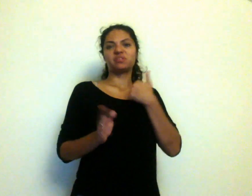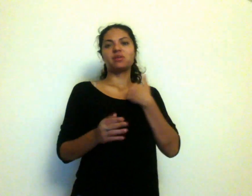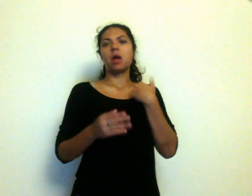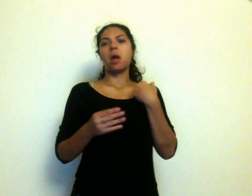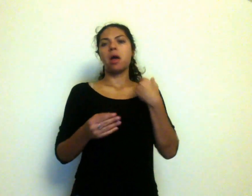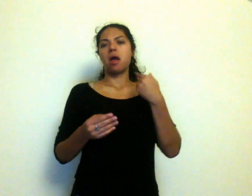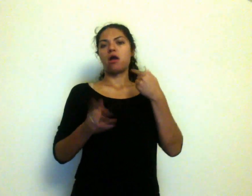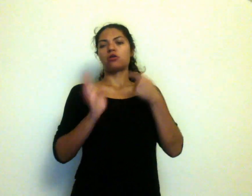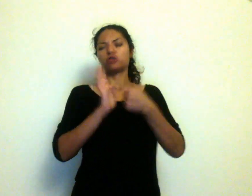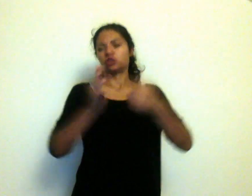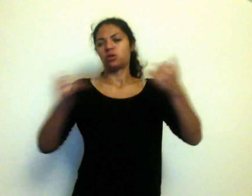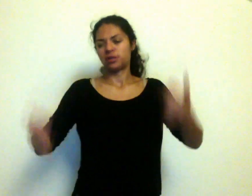here.